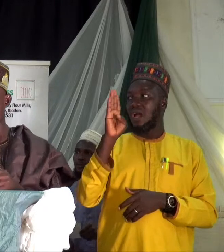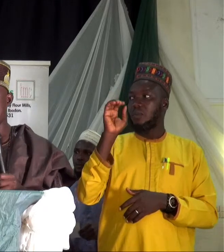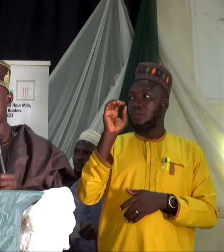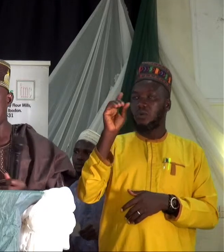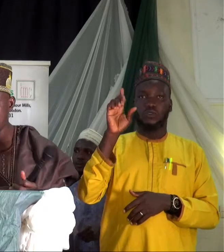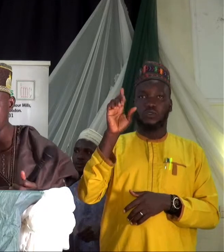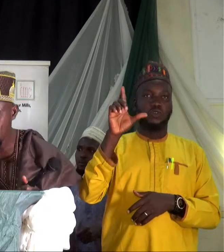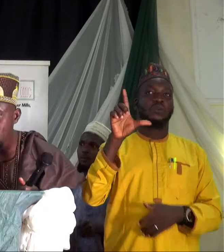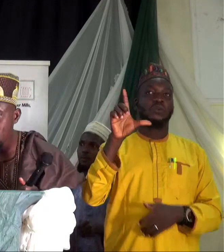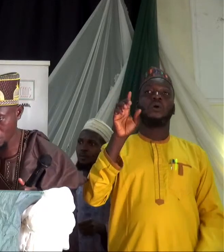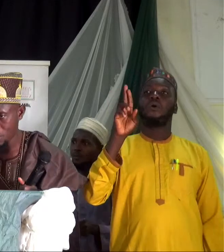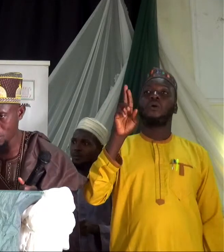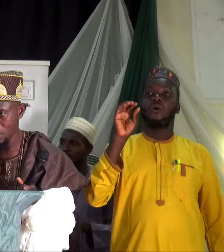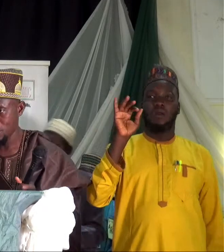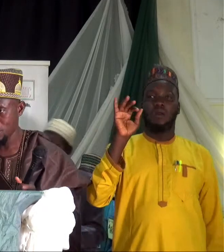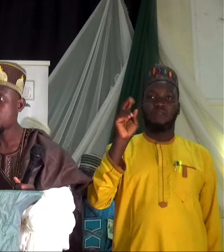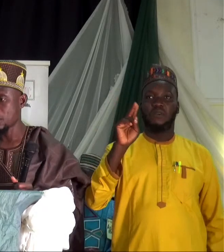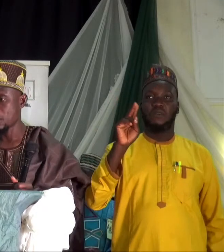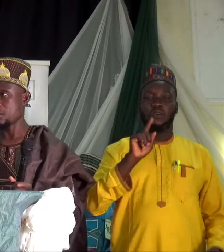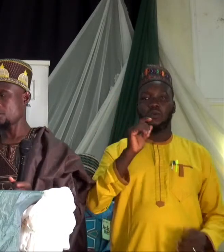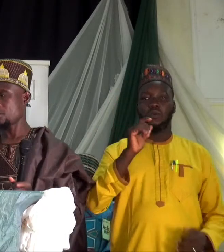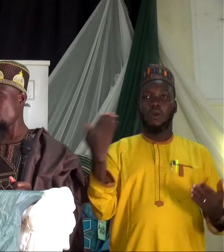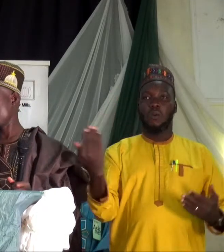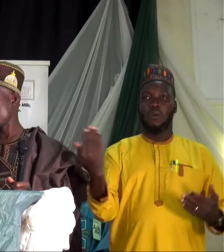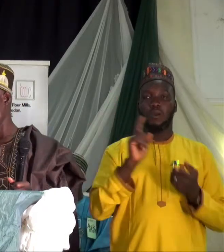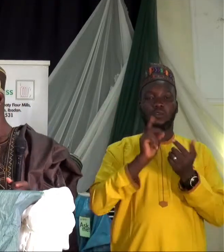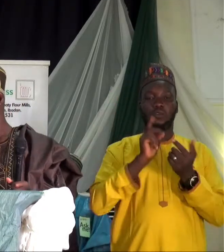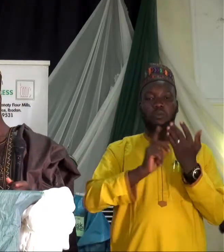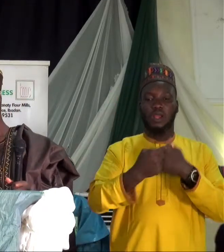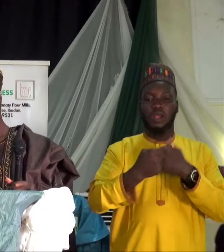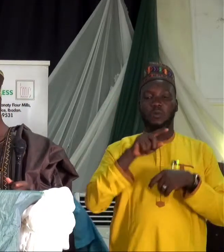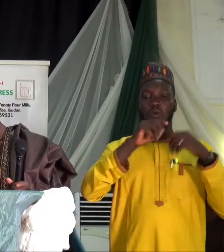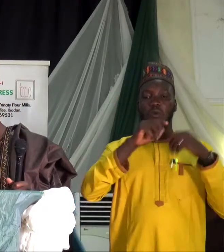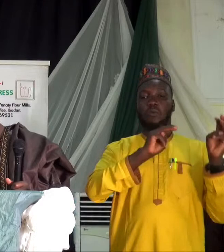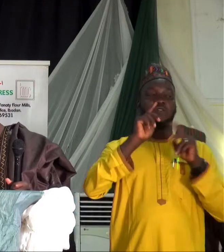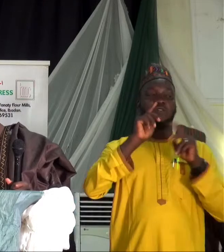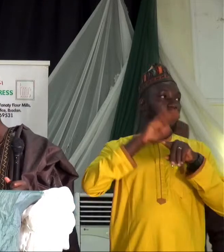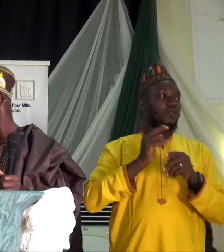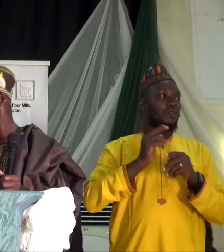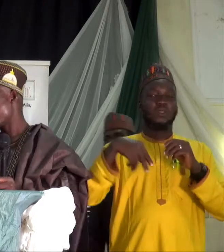welcome to the program today. So we move on to national